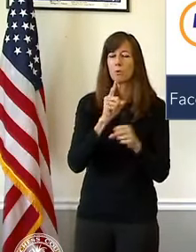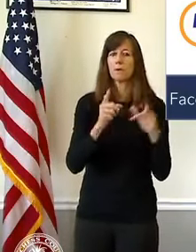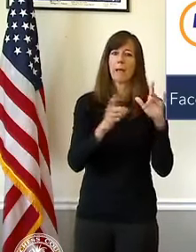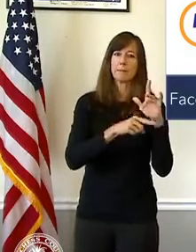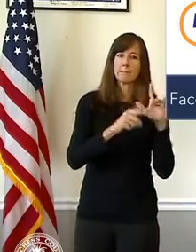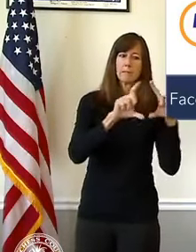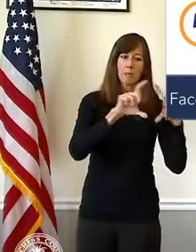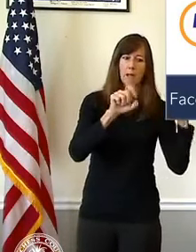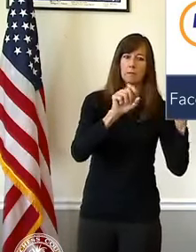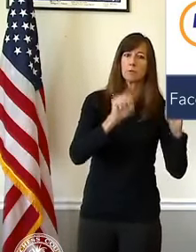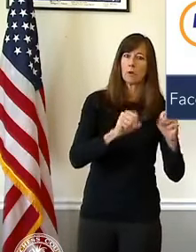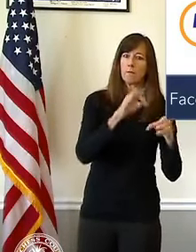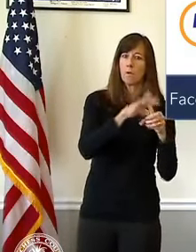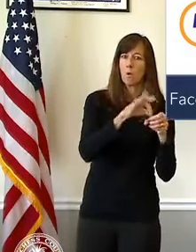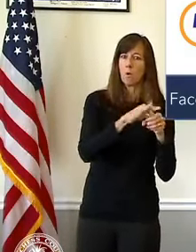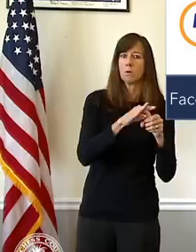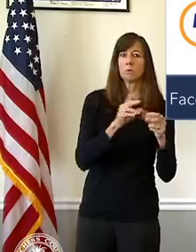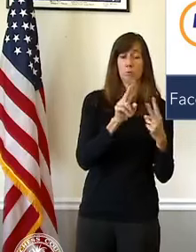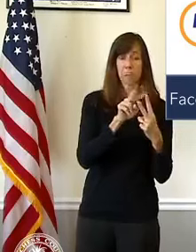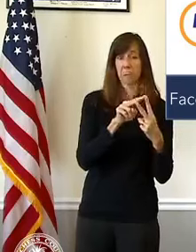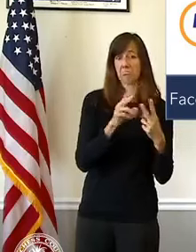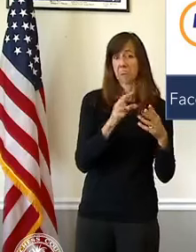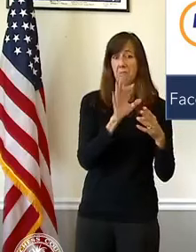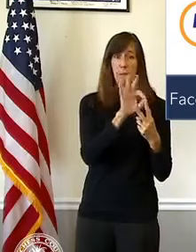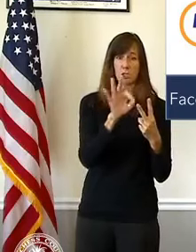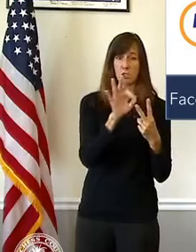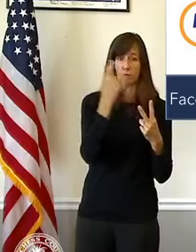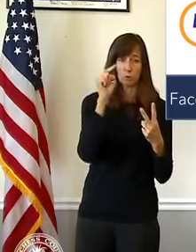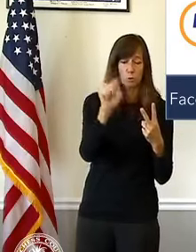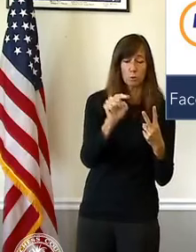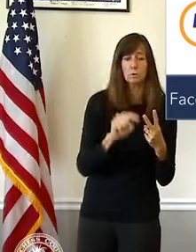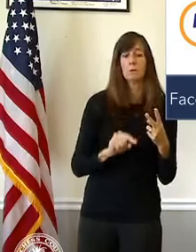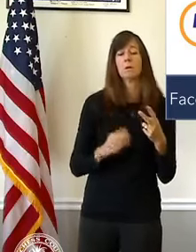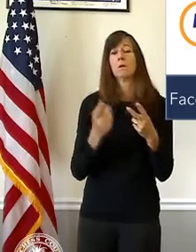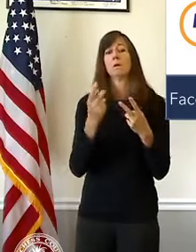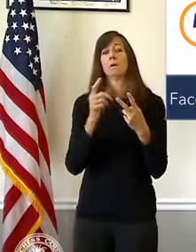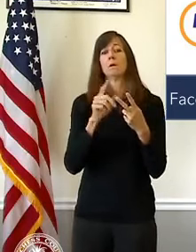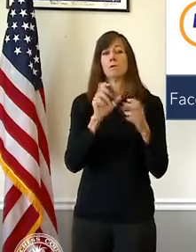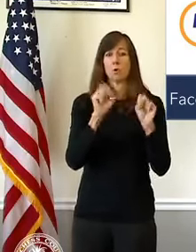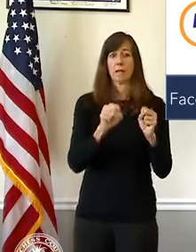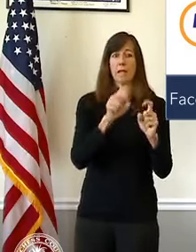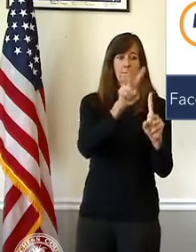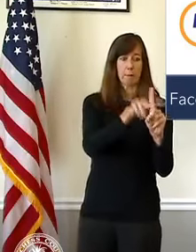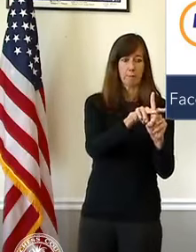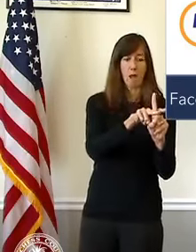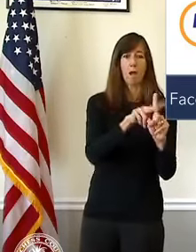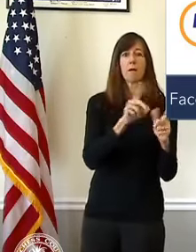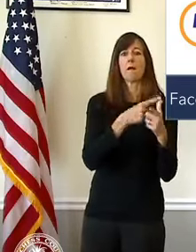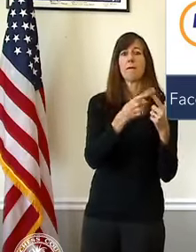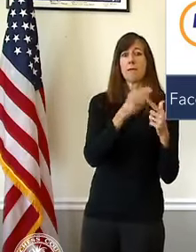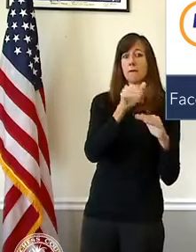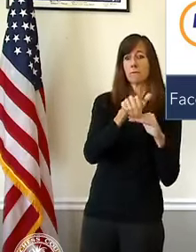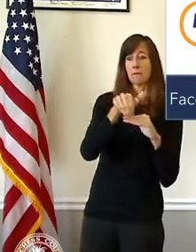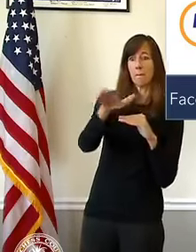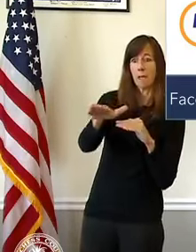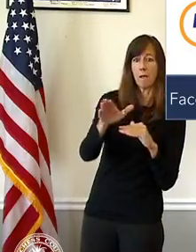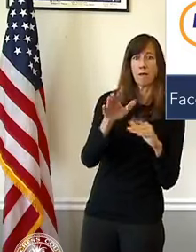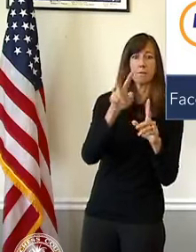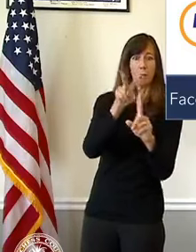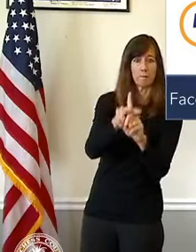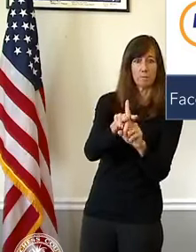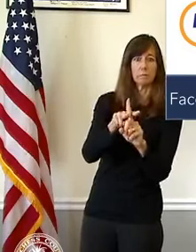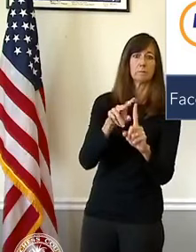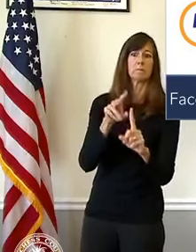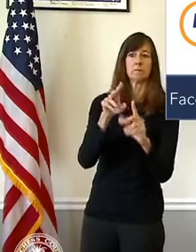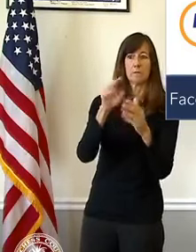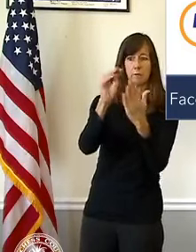absentee. You'll get an absentee application. You can fill that out, and then you'll be sent to ballot. You'll be able to vote early across the state of New York, but, of